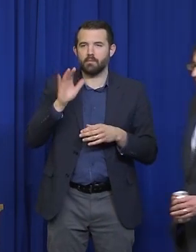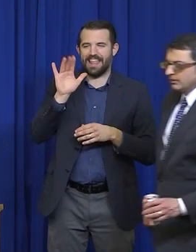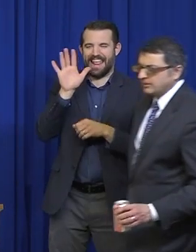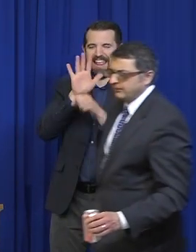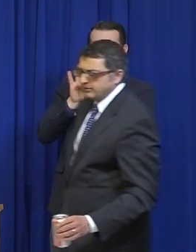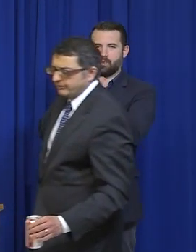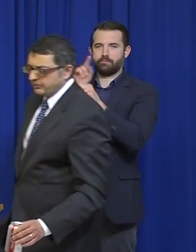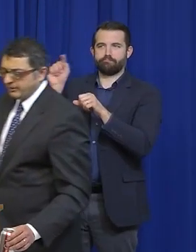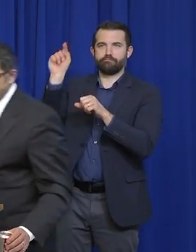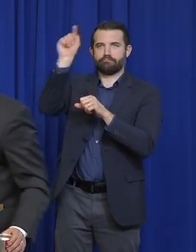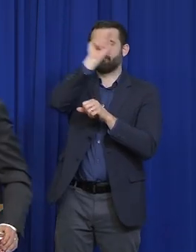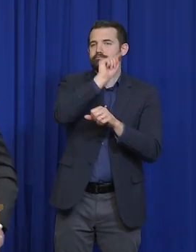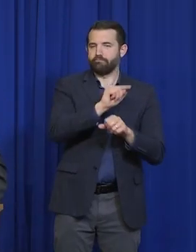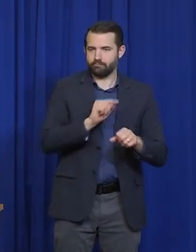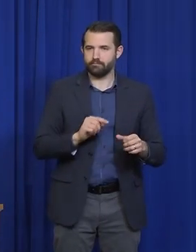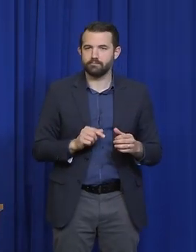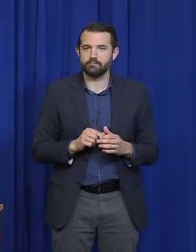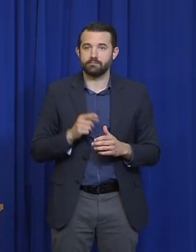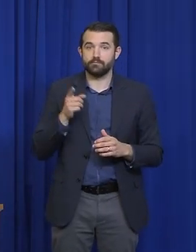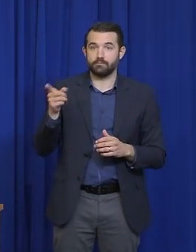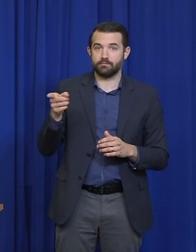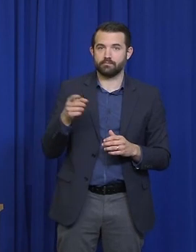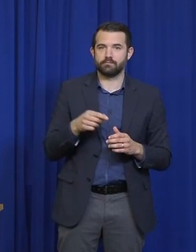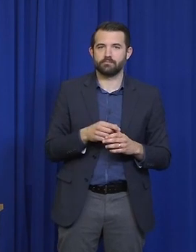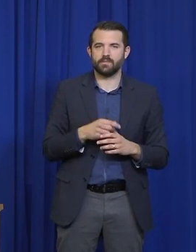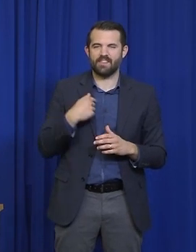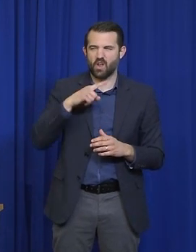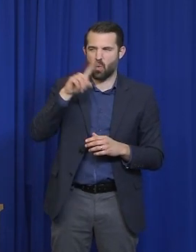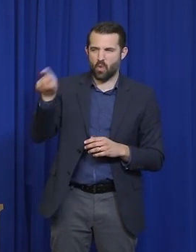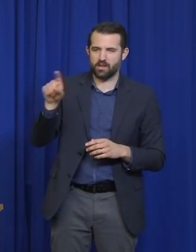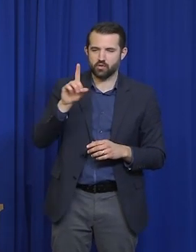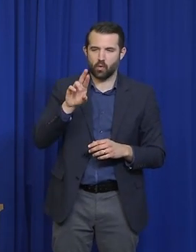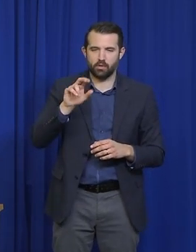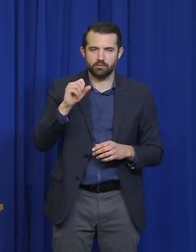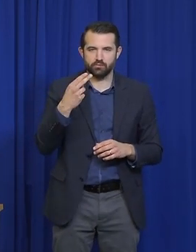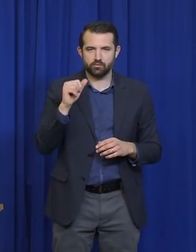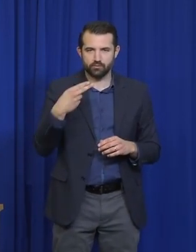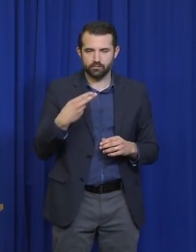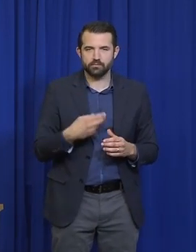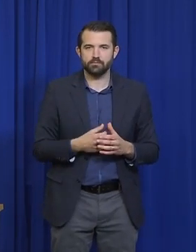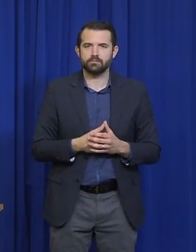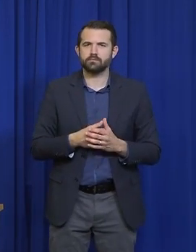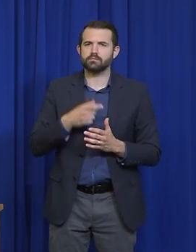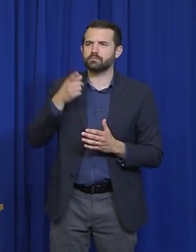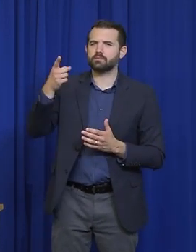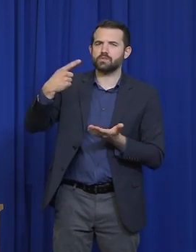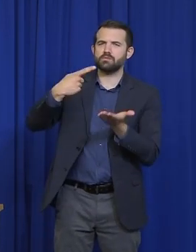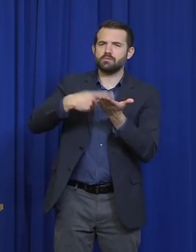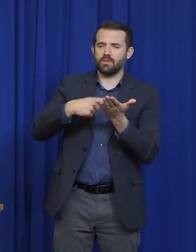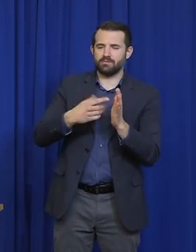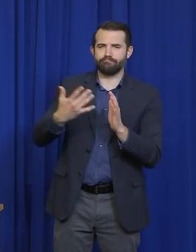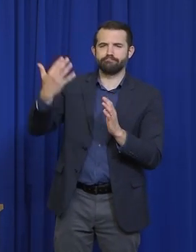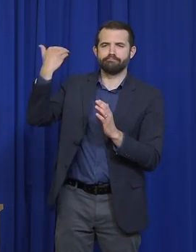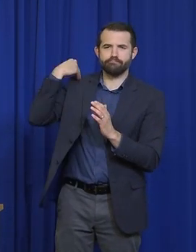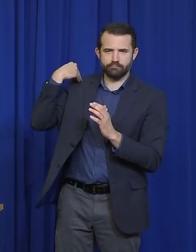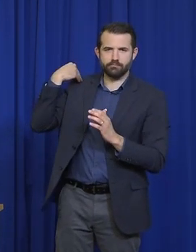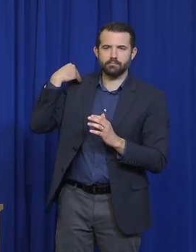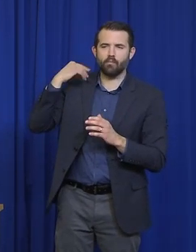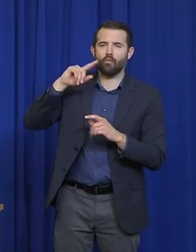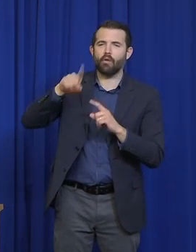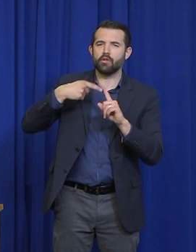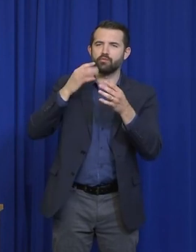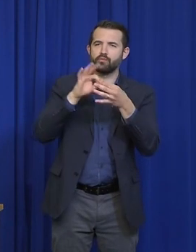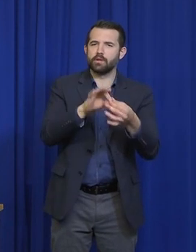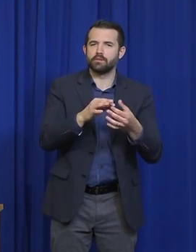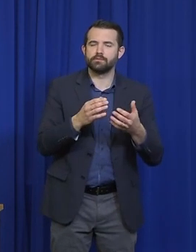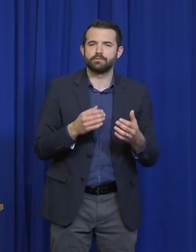great Kevin used to do it yeah go ahead Kevin yep you are you discussed in the past the importance of